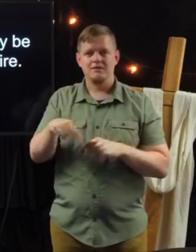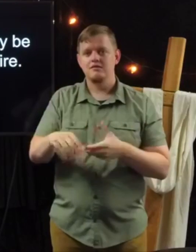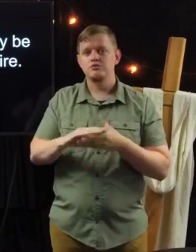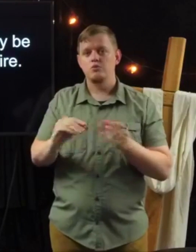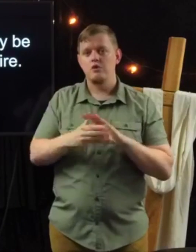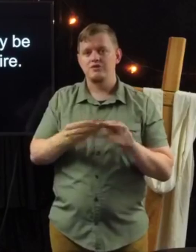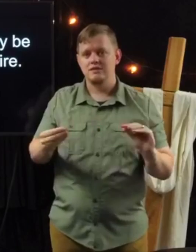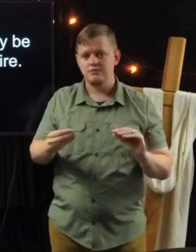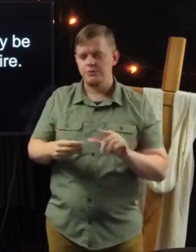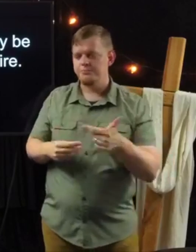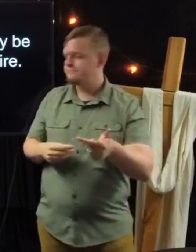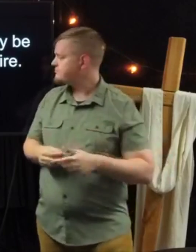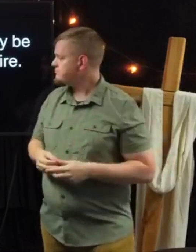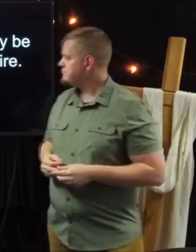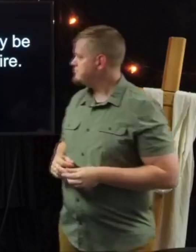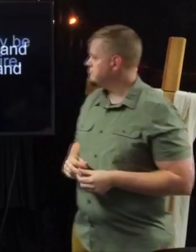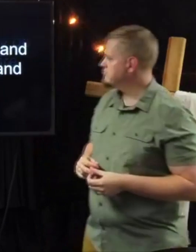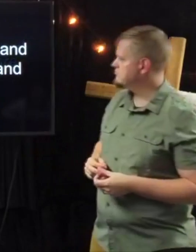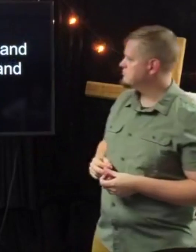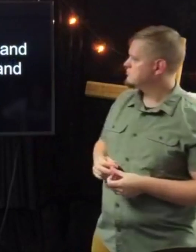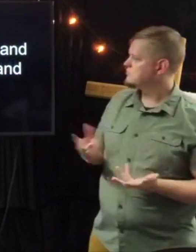little understanding to what's then going on in this story.